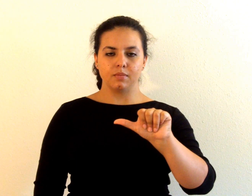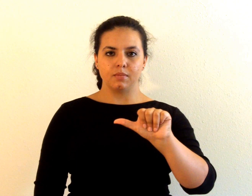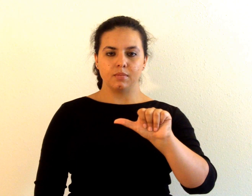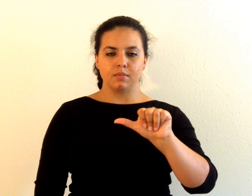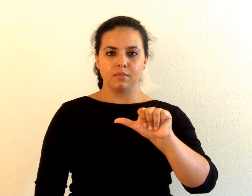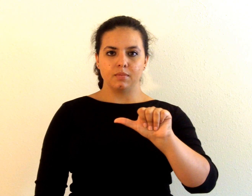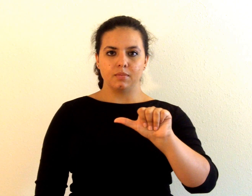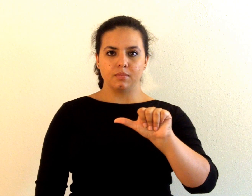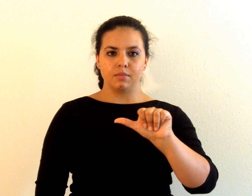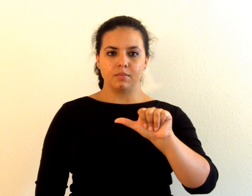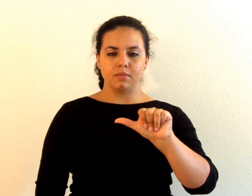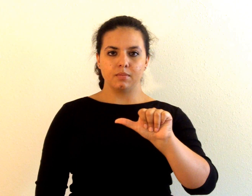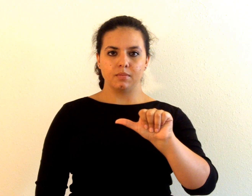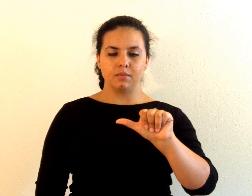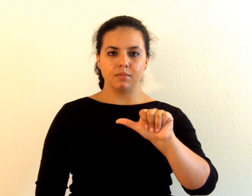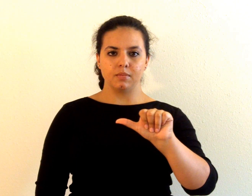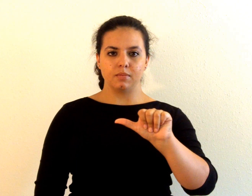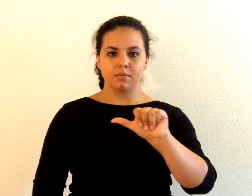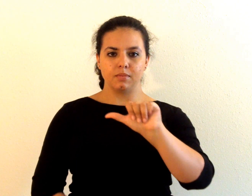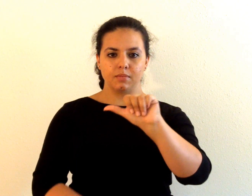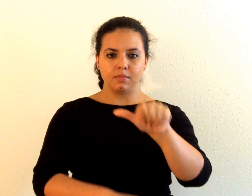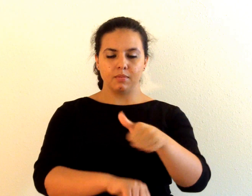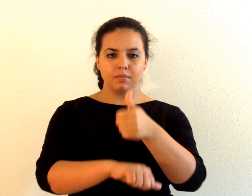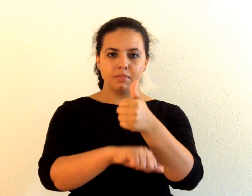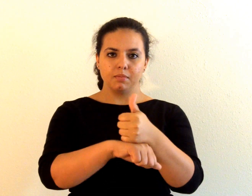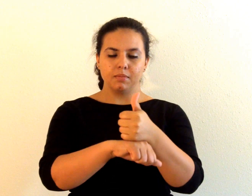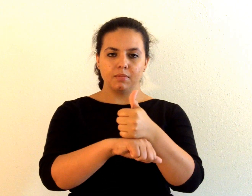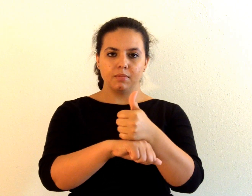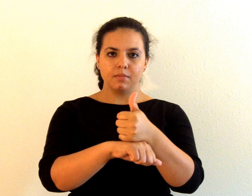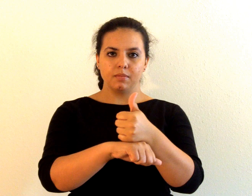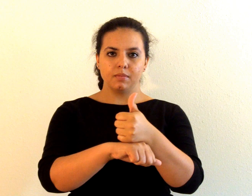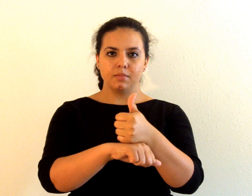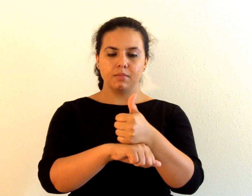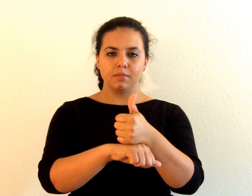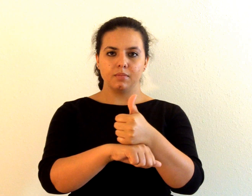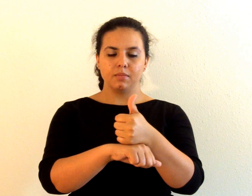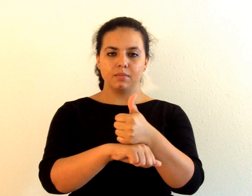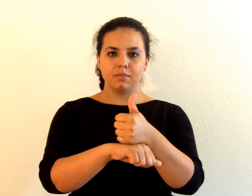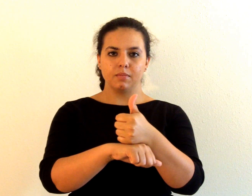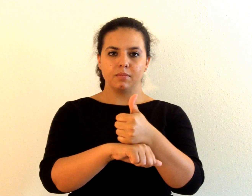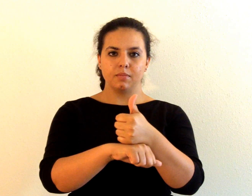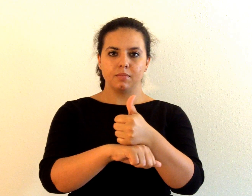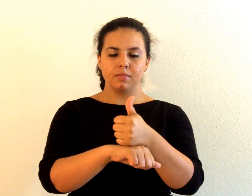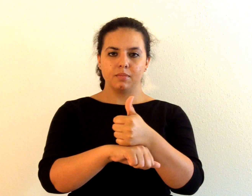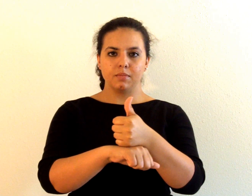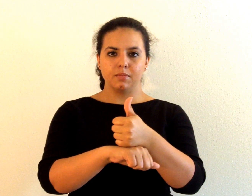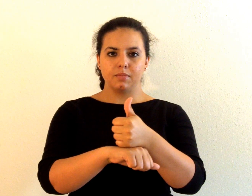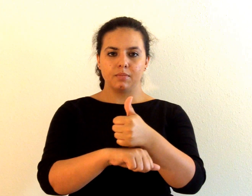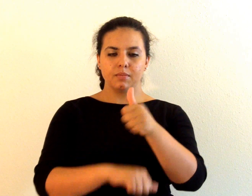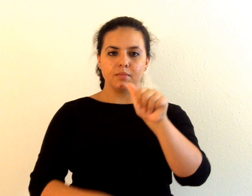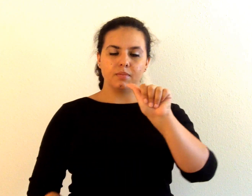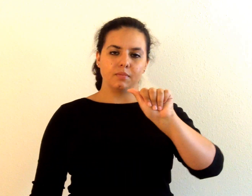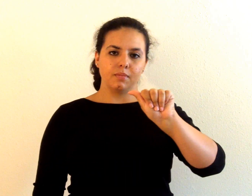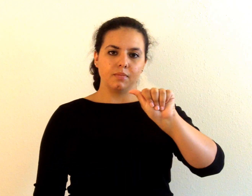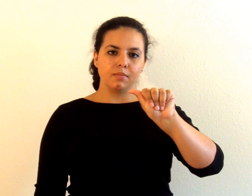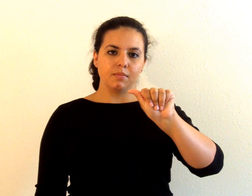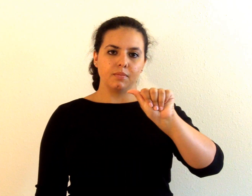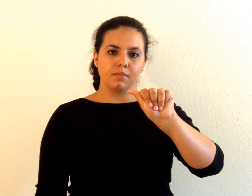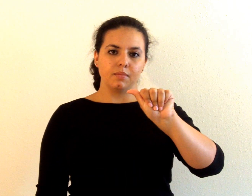shape, for example, for appointment. So we use it, but it's not the letter. This is A. Then